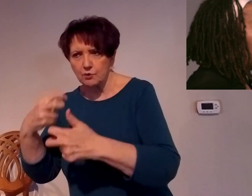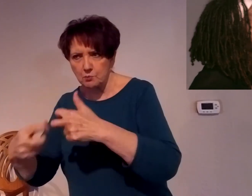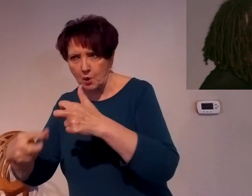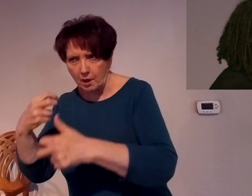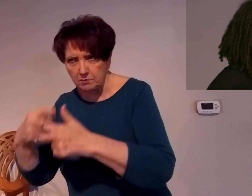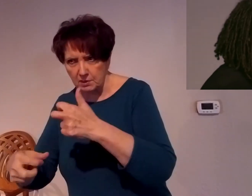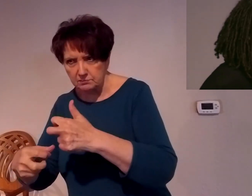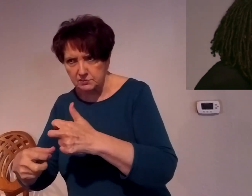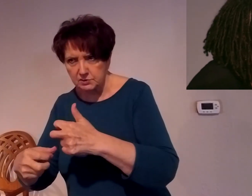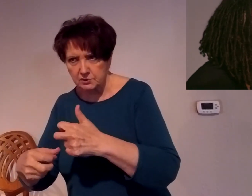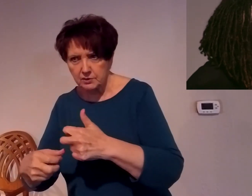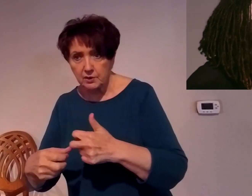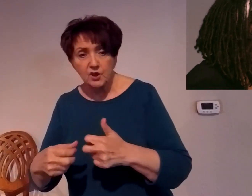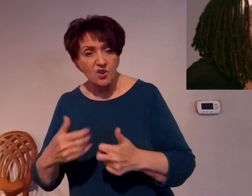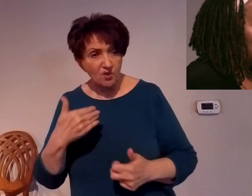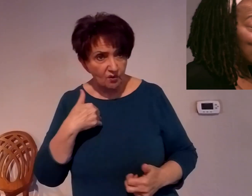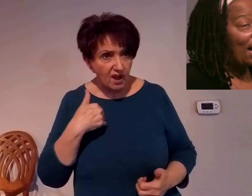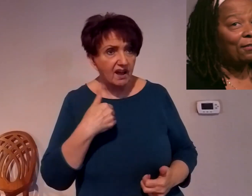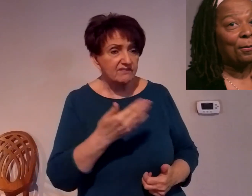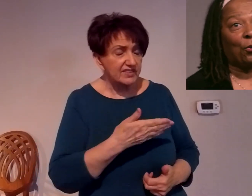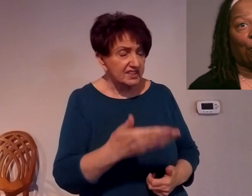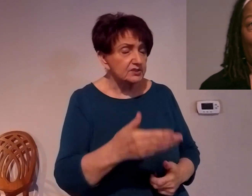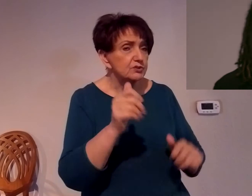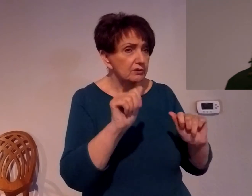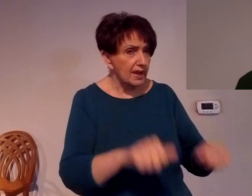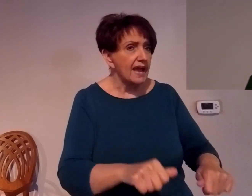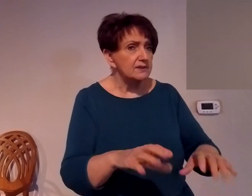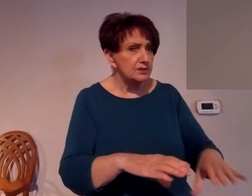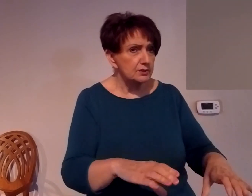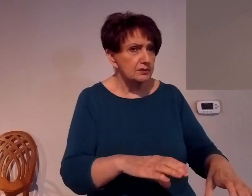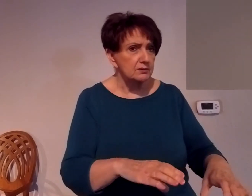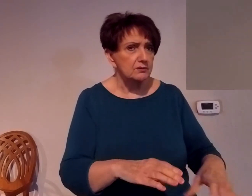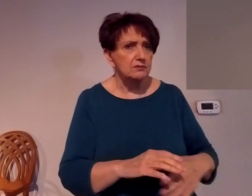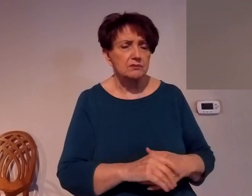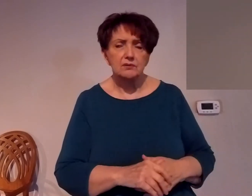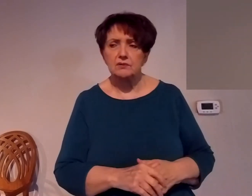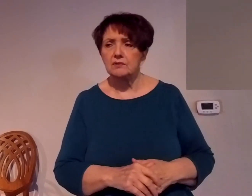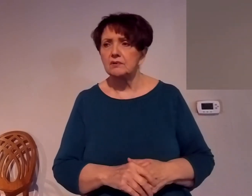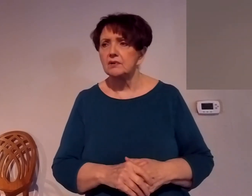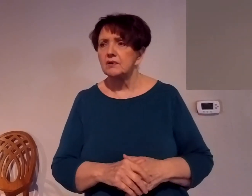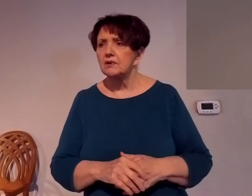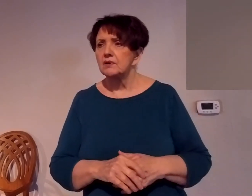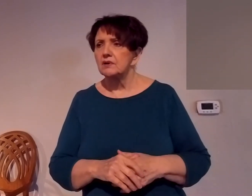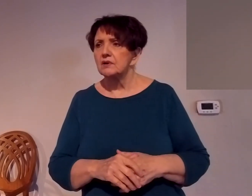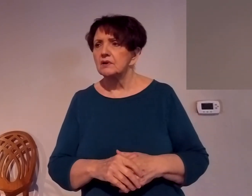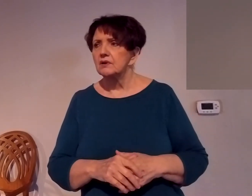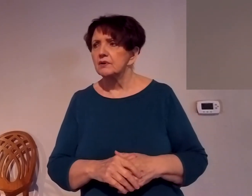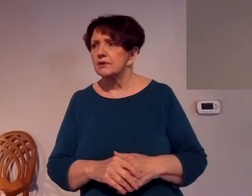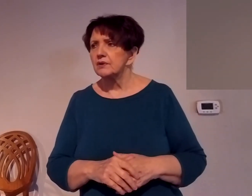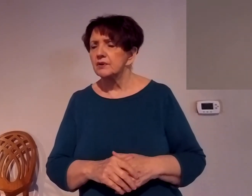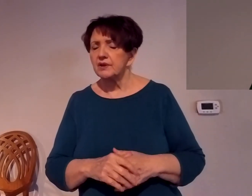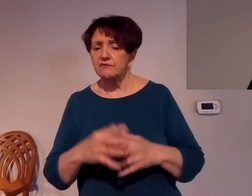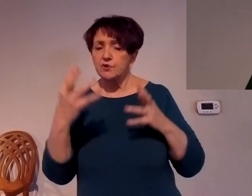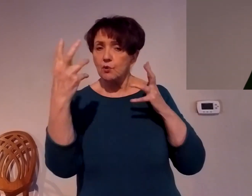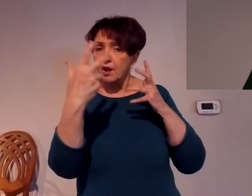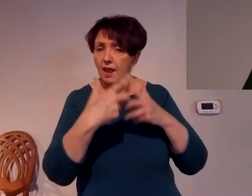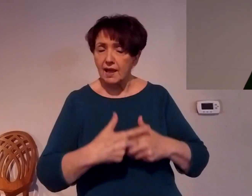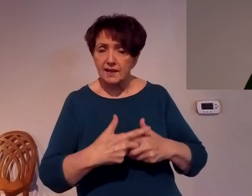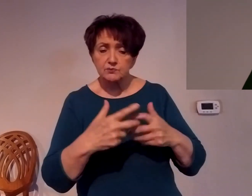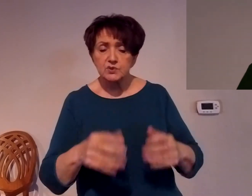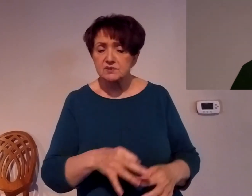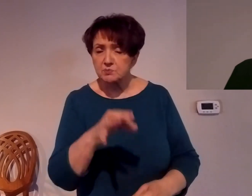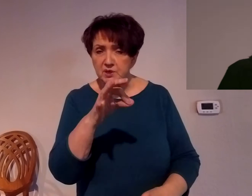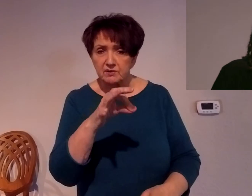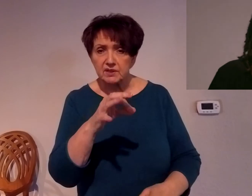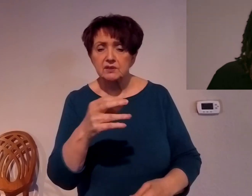you've got some resources. You've got some great resources by aligning yourself with spirit, using